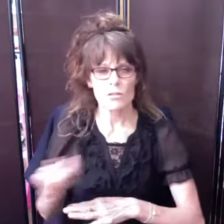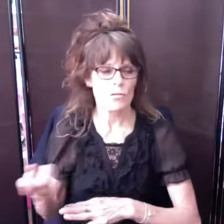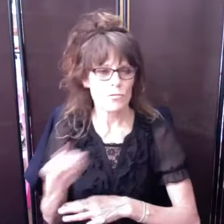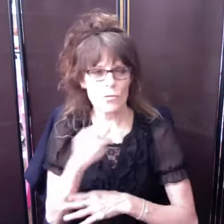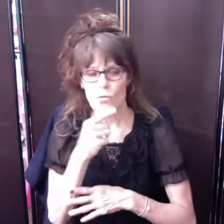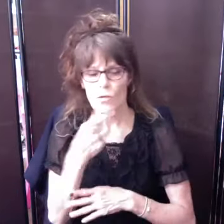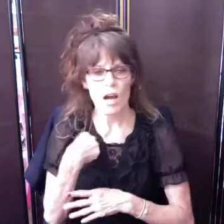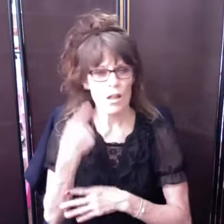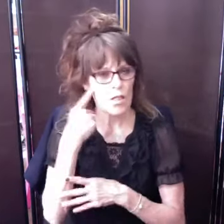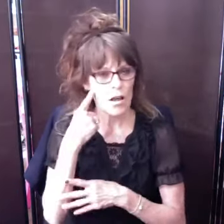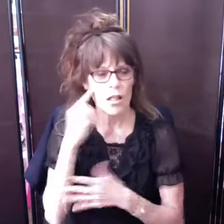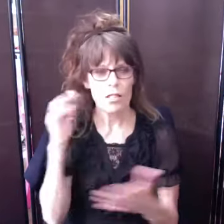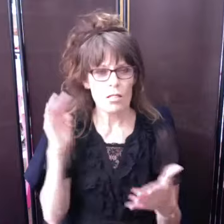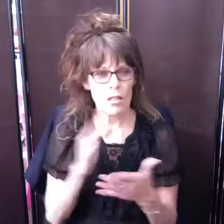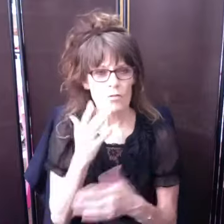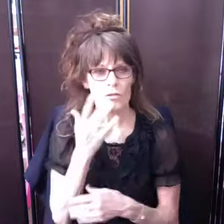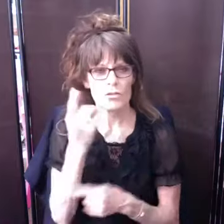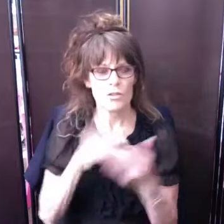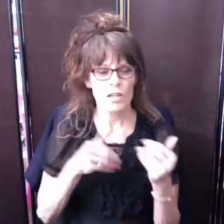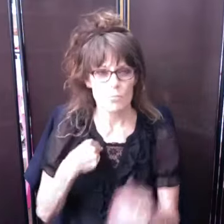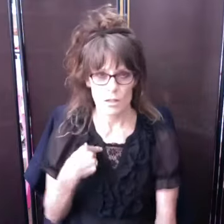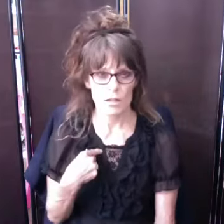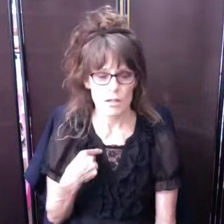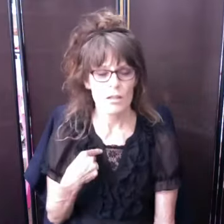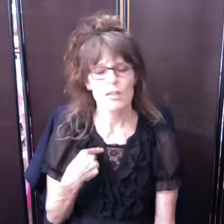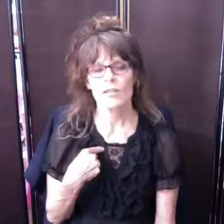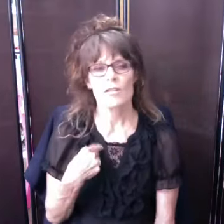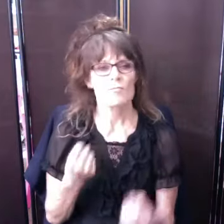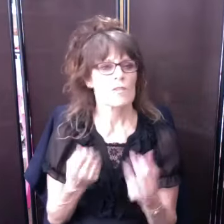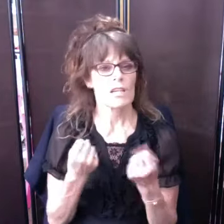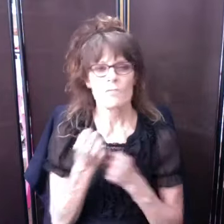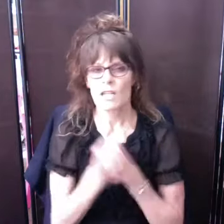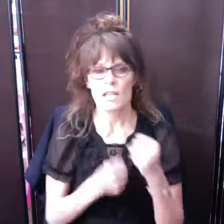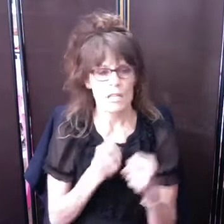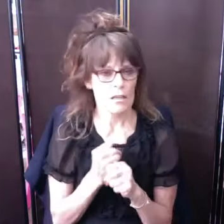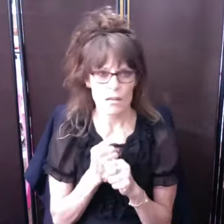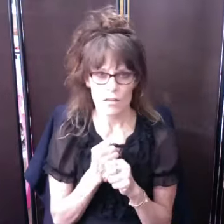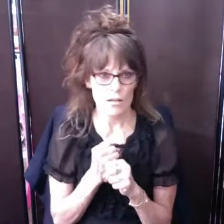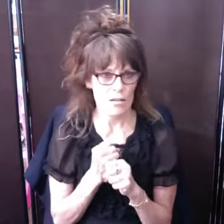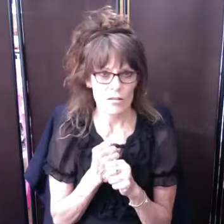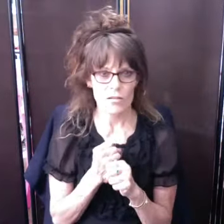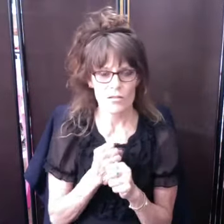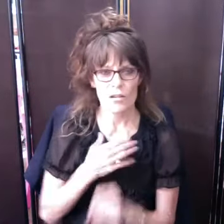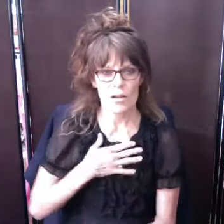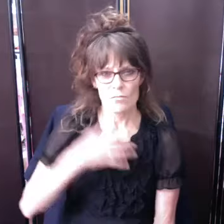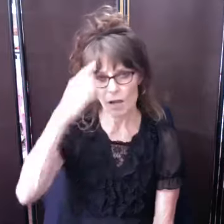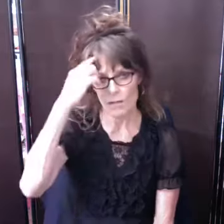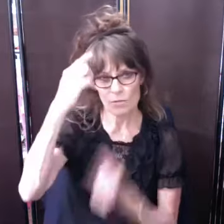less fortunate than I was. And I can tell you, for years before I came to Alcoholics Anonymous, the lizard part of my brain had been overridden by the disease of